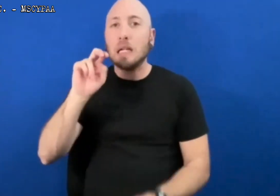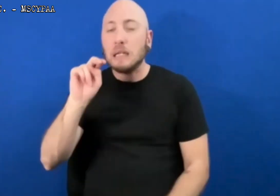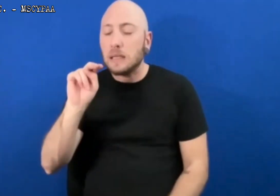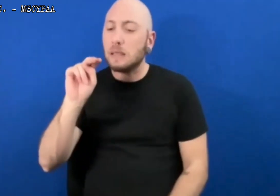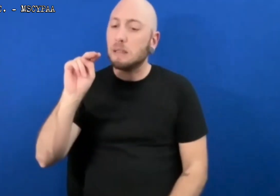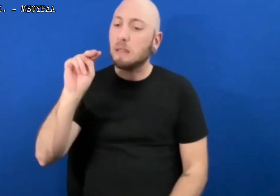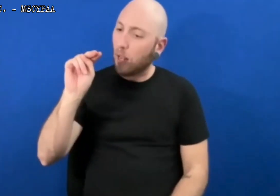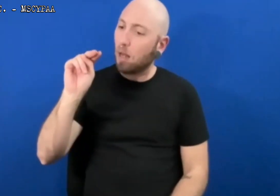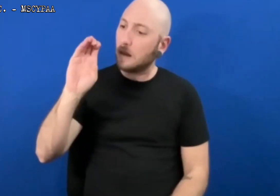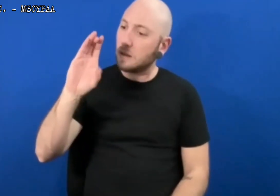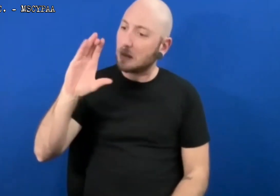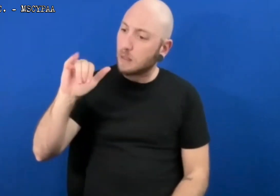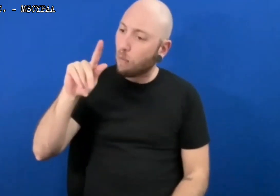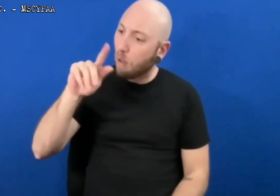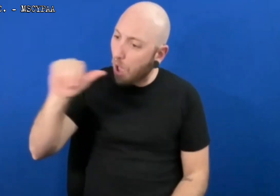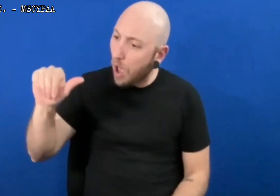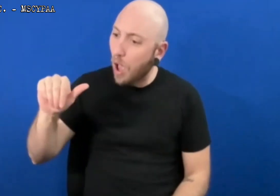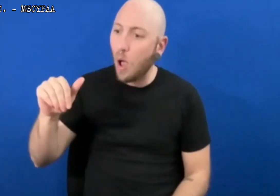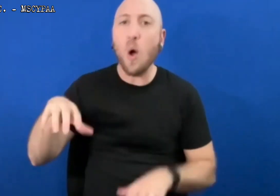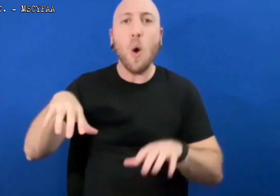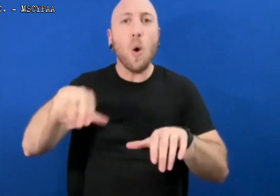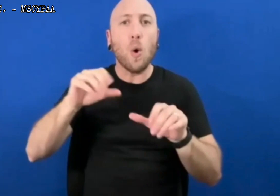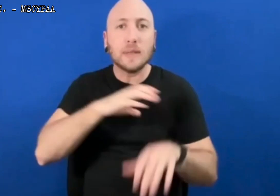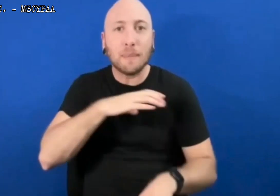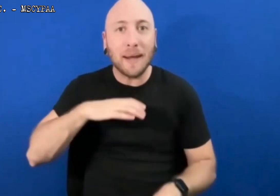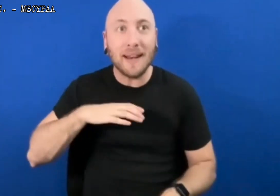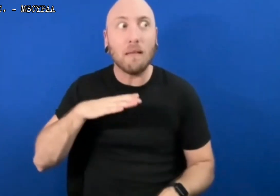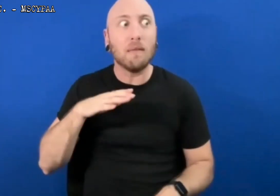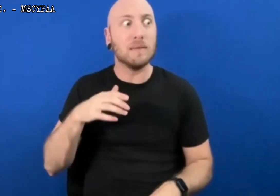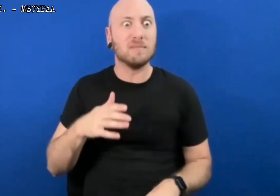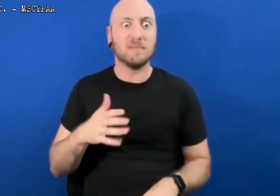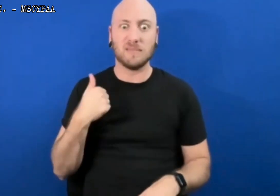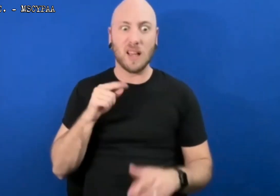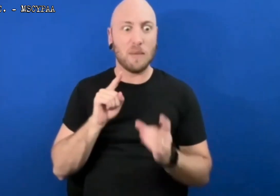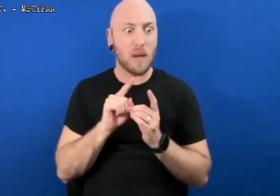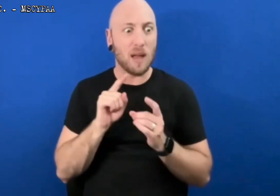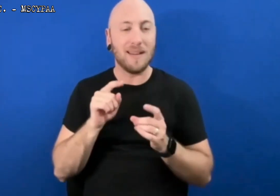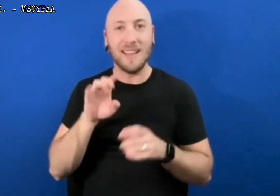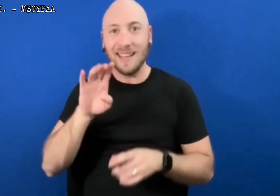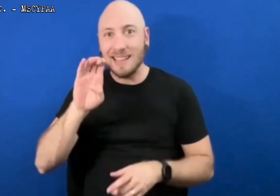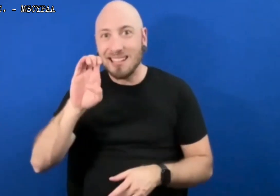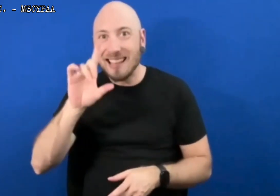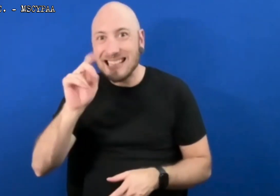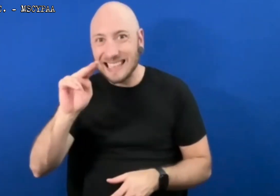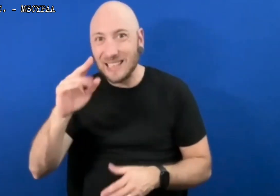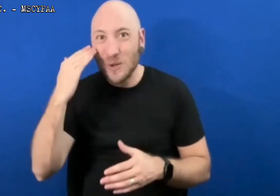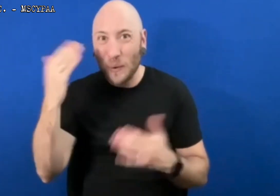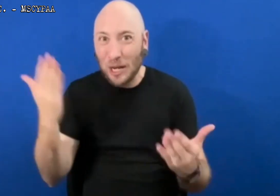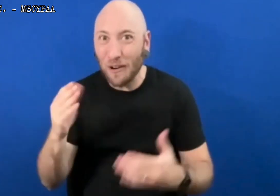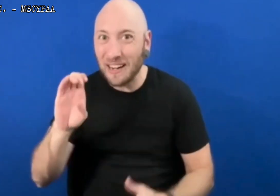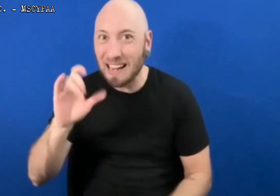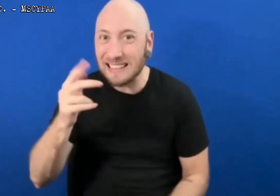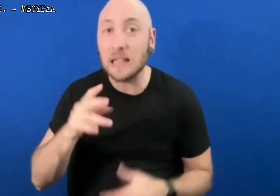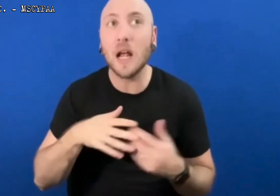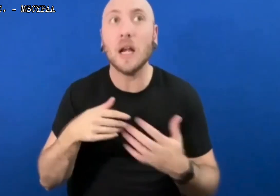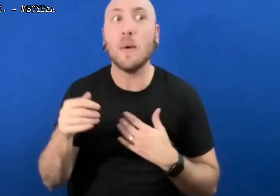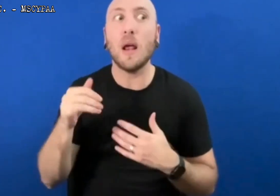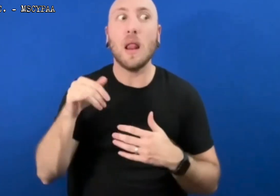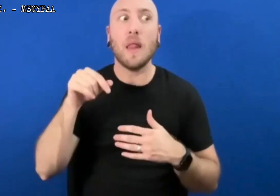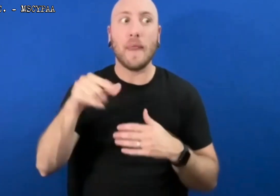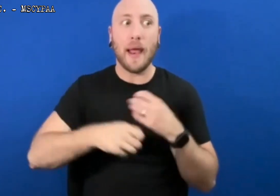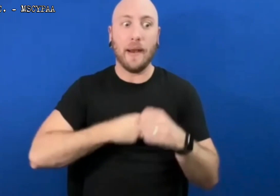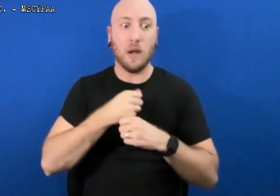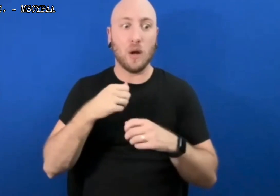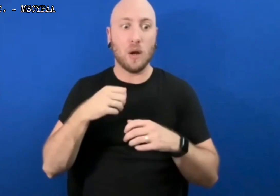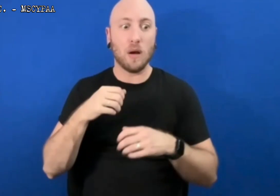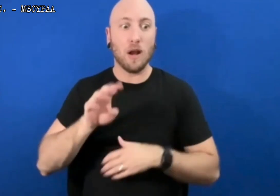to join NECIPA host. I met Eldon on, I think it was on at NECIPA host, and we hosted the conference in